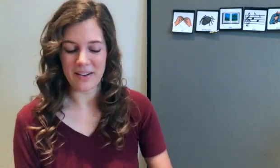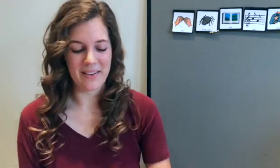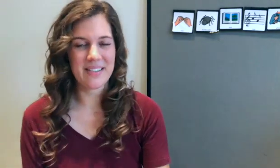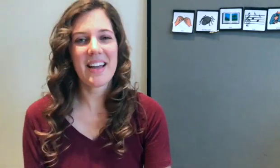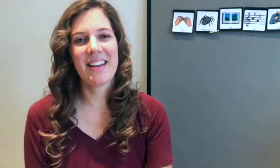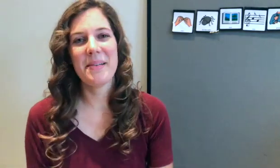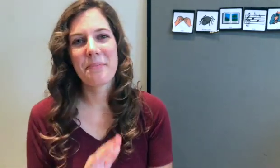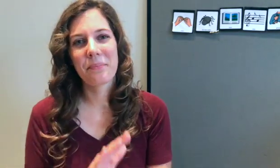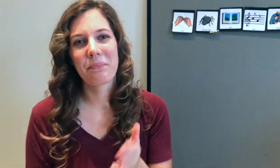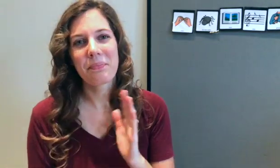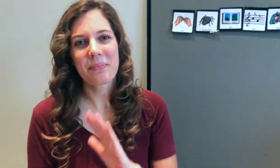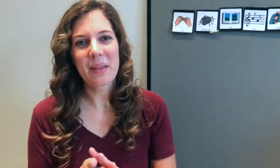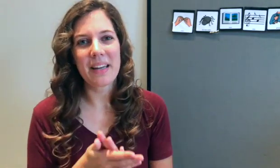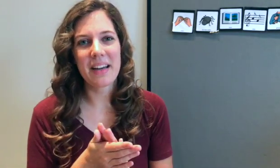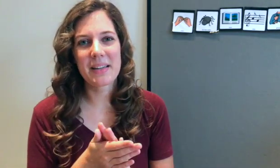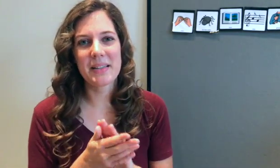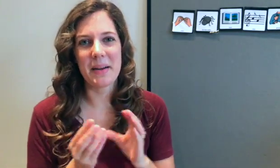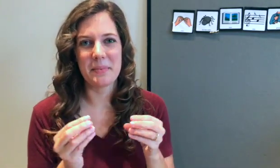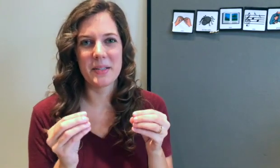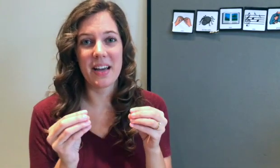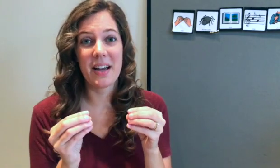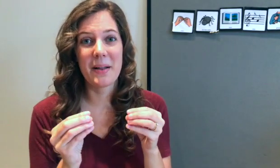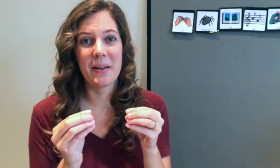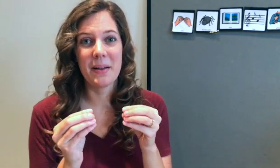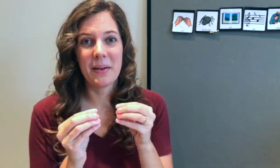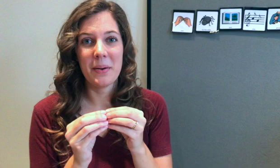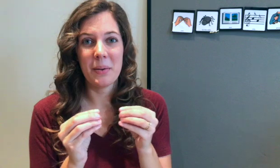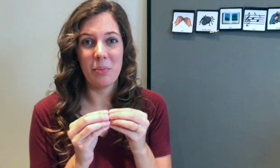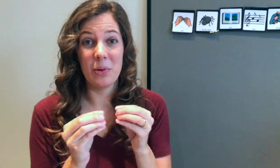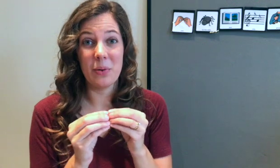all done. Next comes the more.